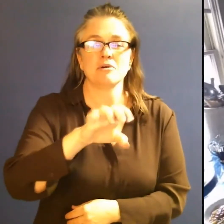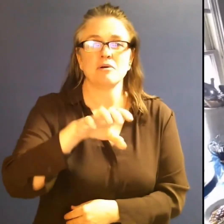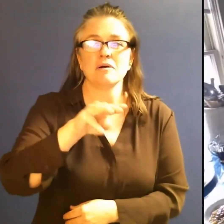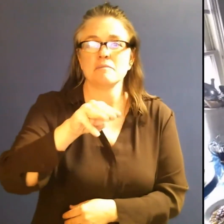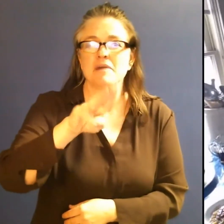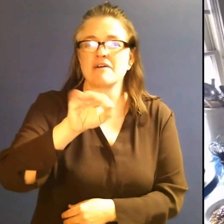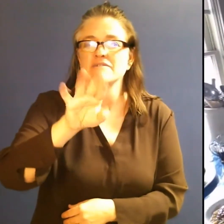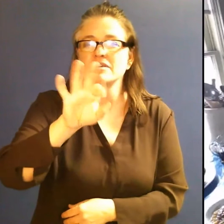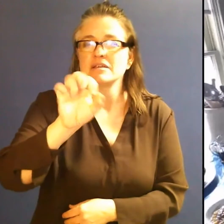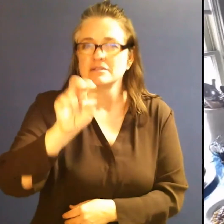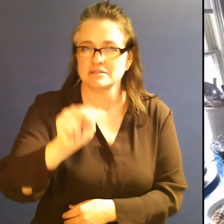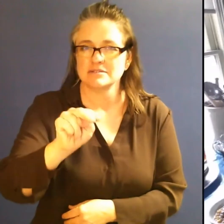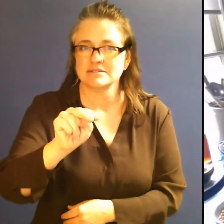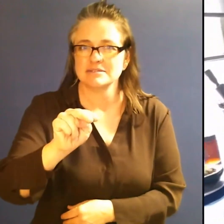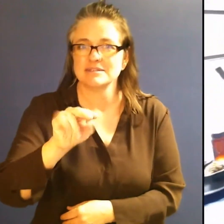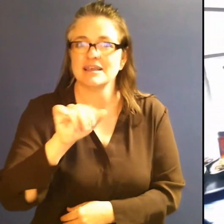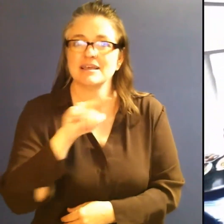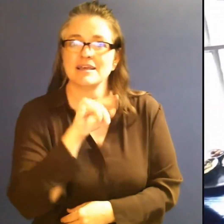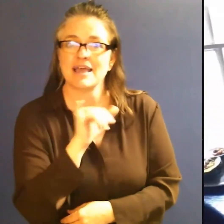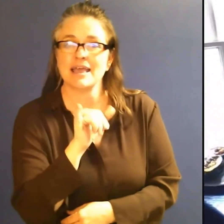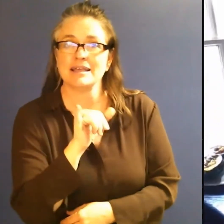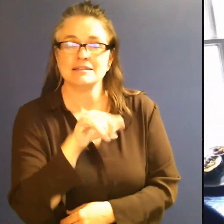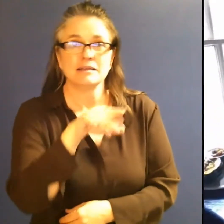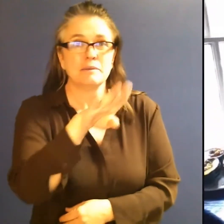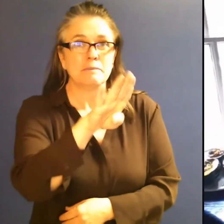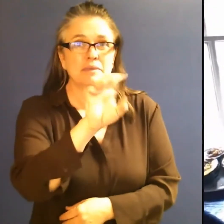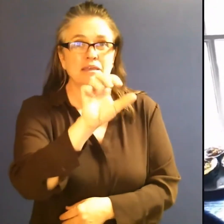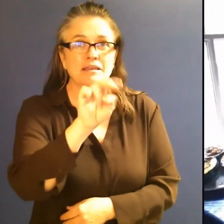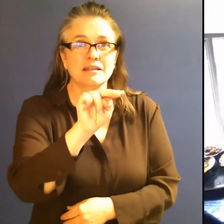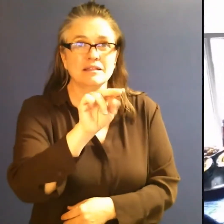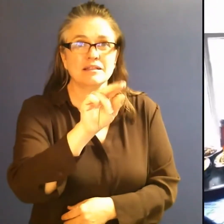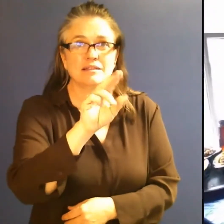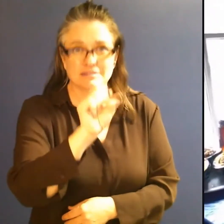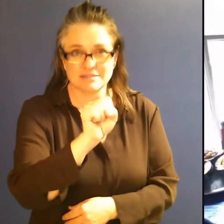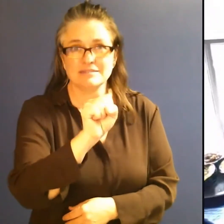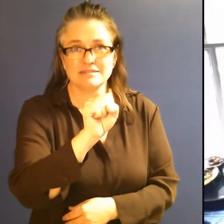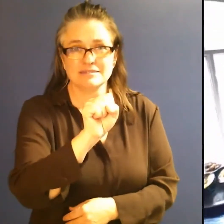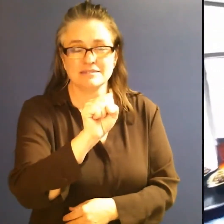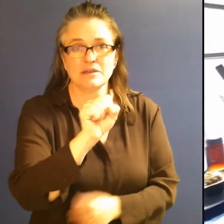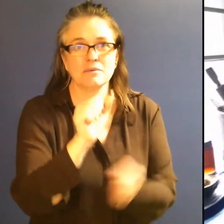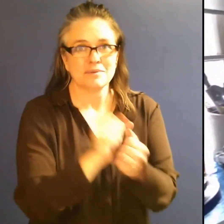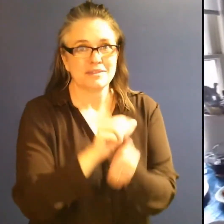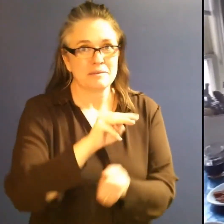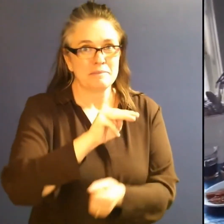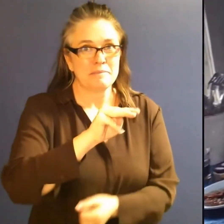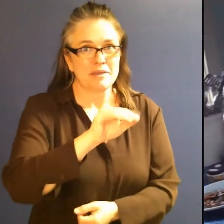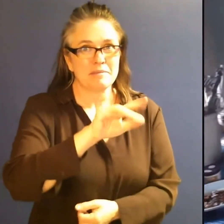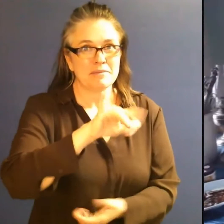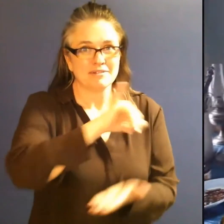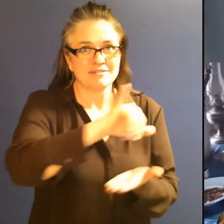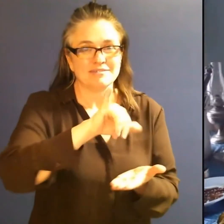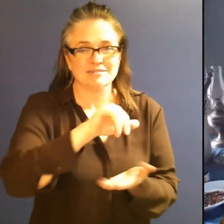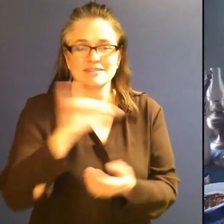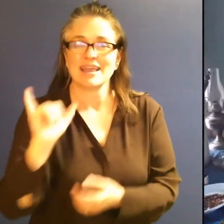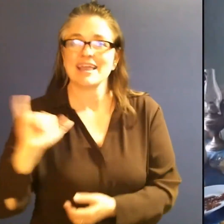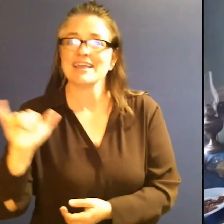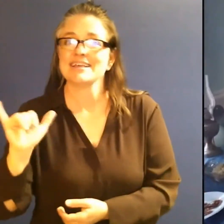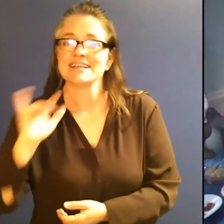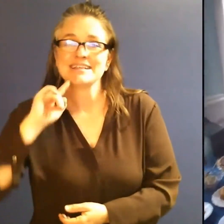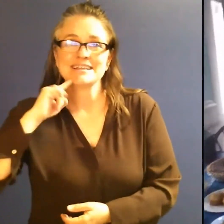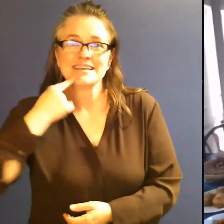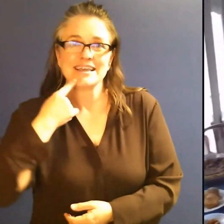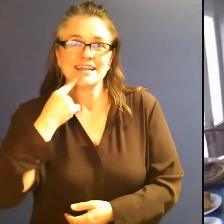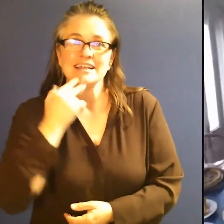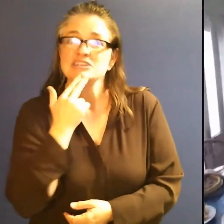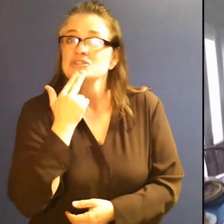maple basted beans, very similar to baked beans, and some candied sweet potatoes.